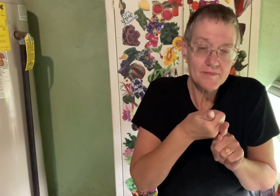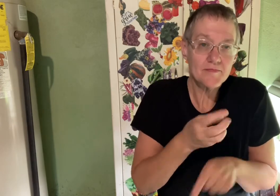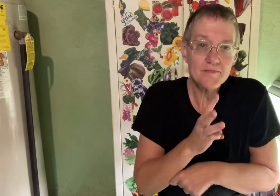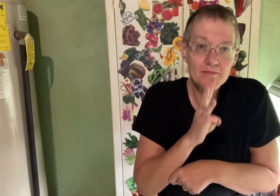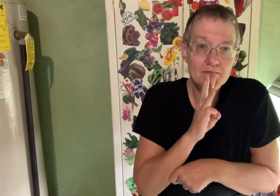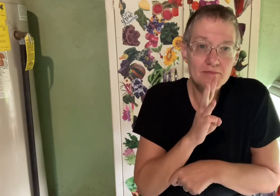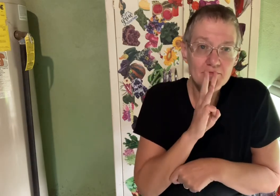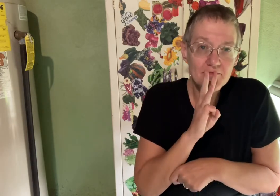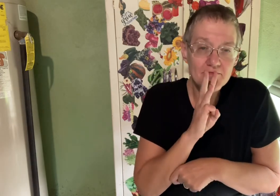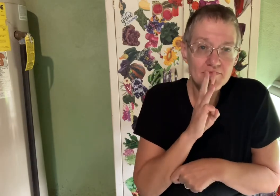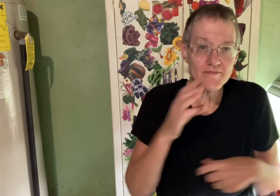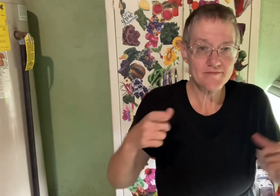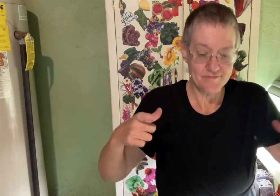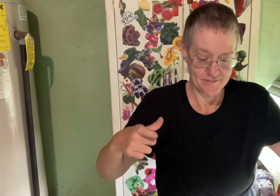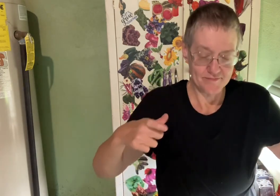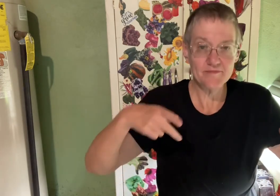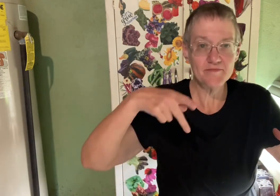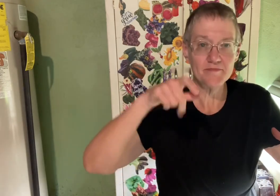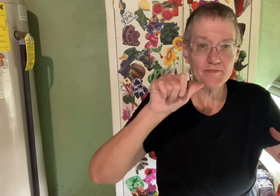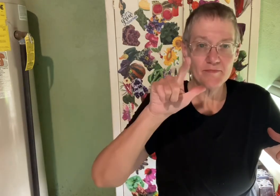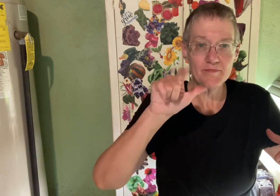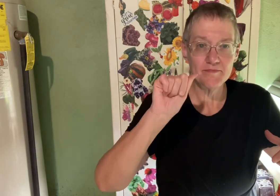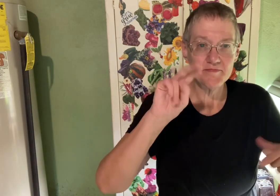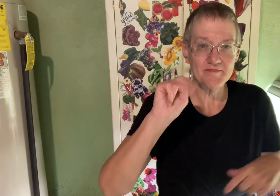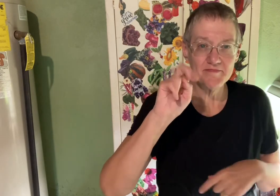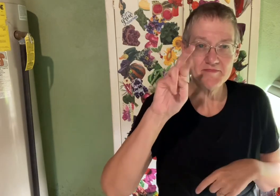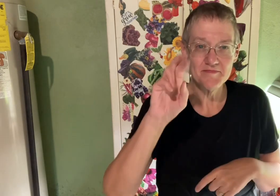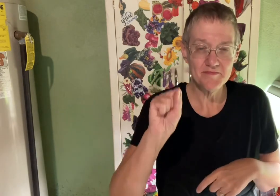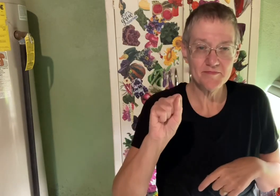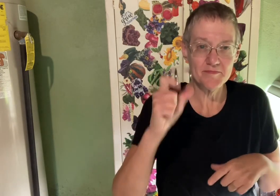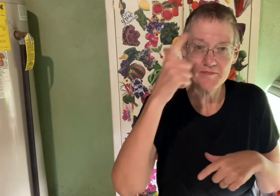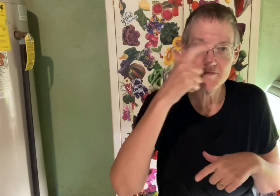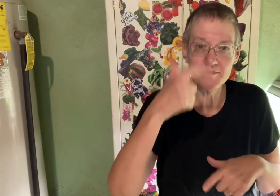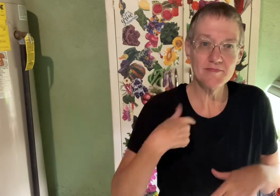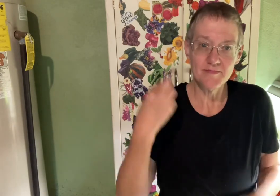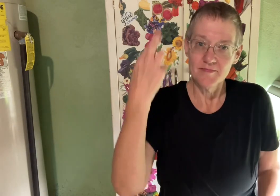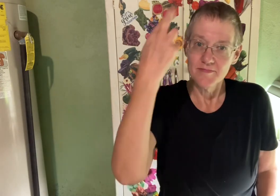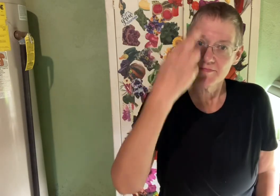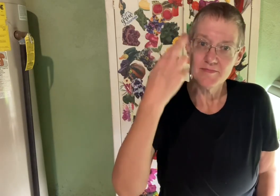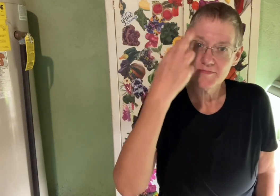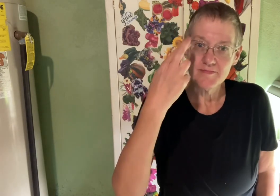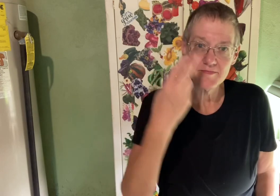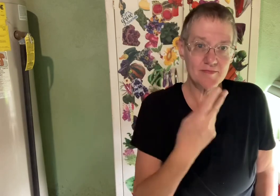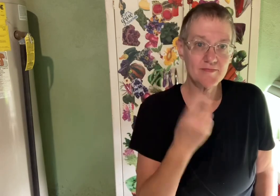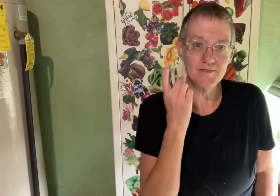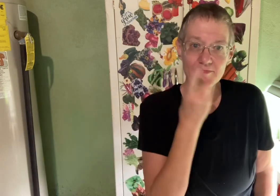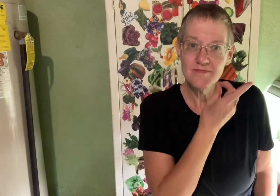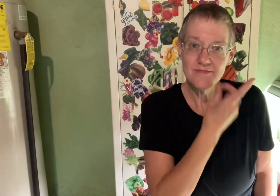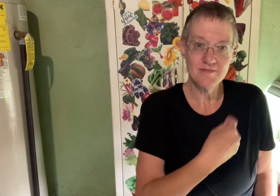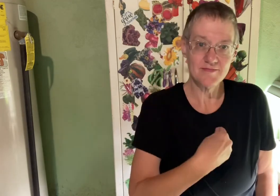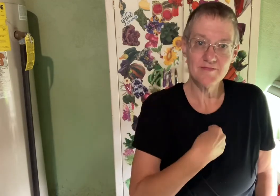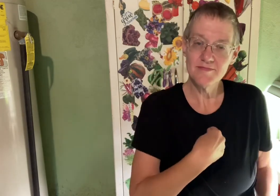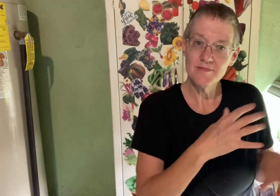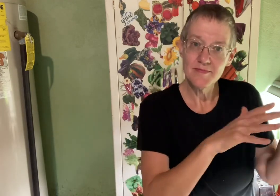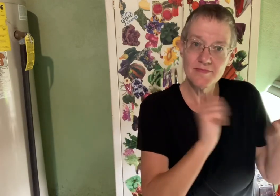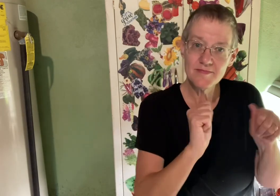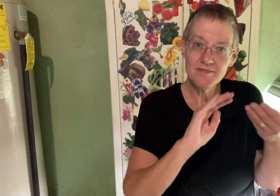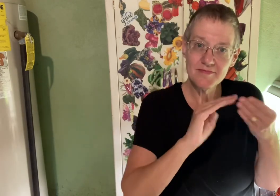I bought 2 self-watering planters because I realized that we're going to be out